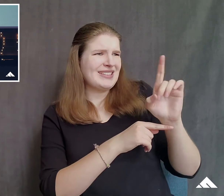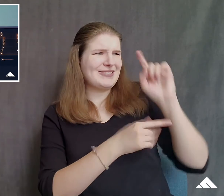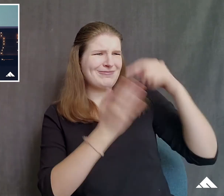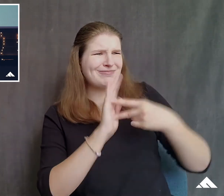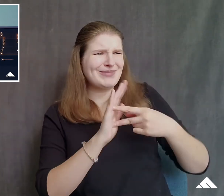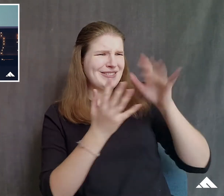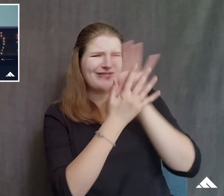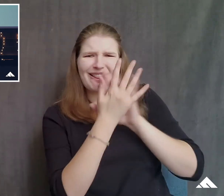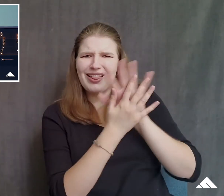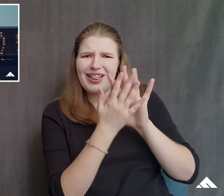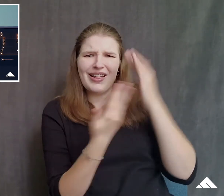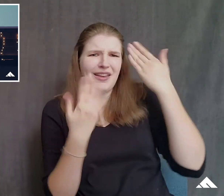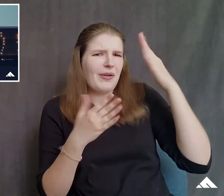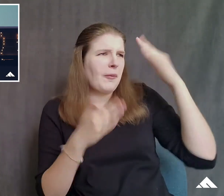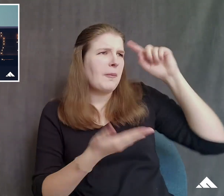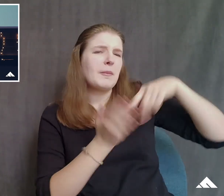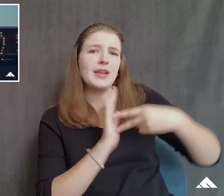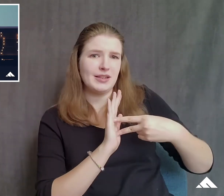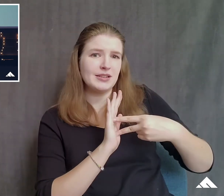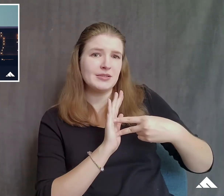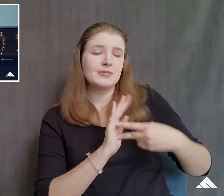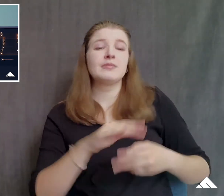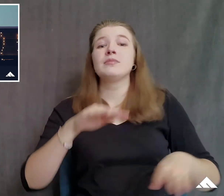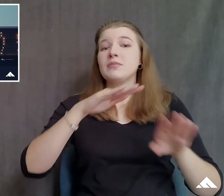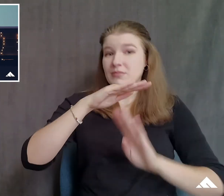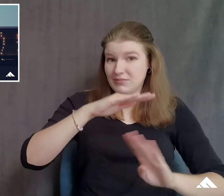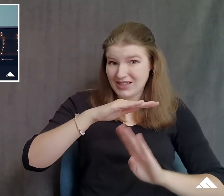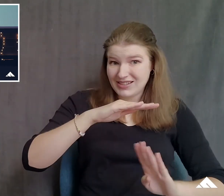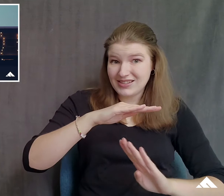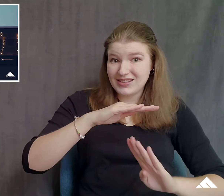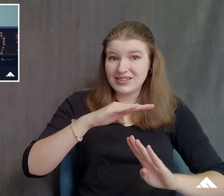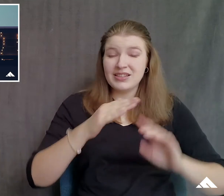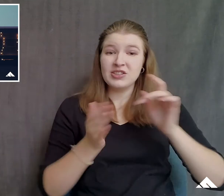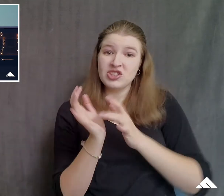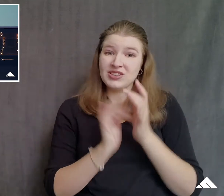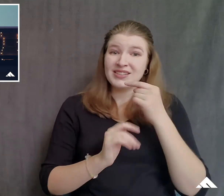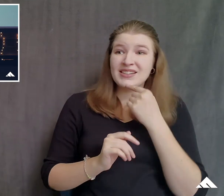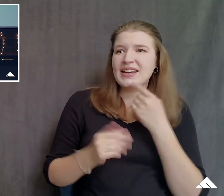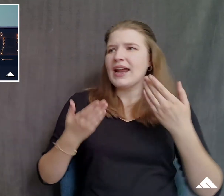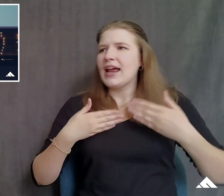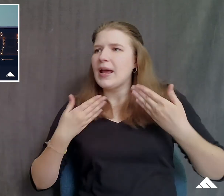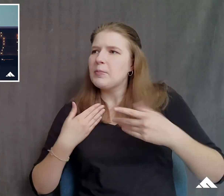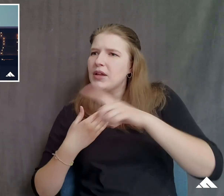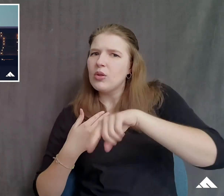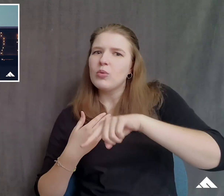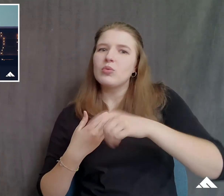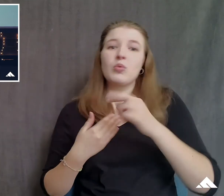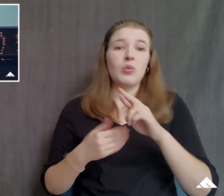Here, fundamentally, when we see in the Beatitudes, Jesus saying, happy are those or blessed are those, what he's saying